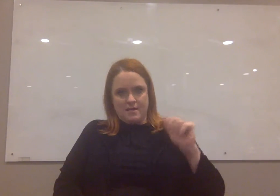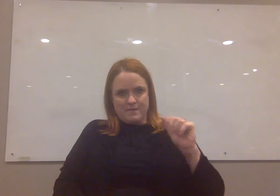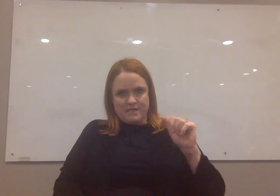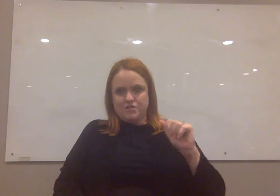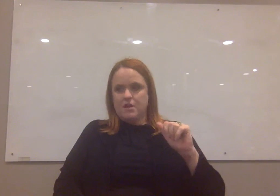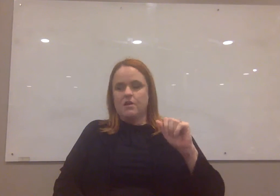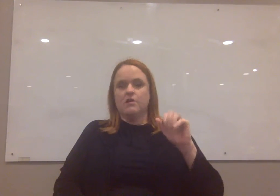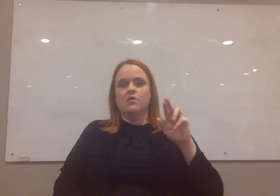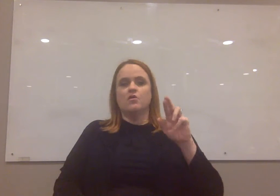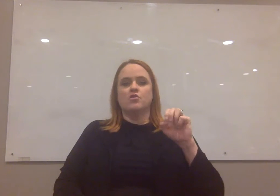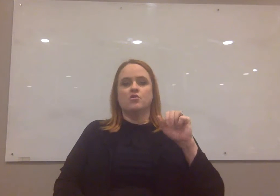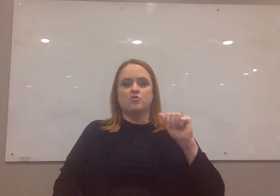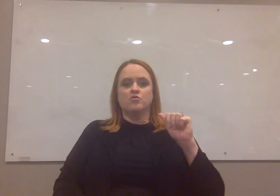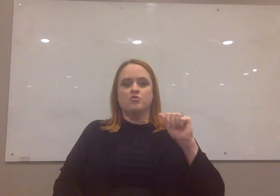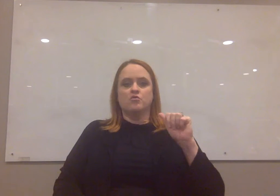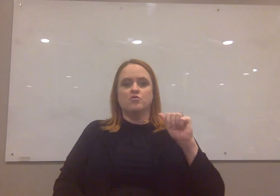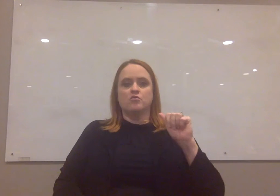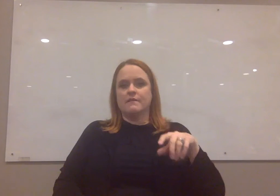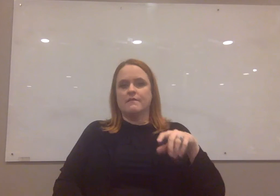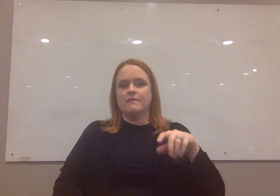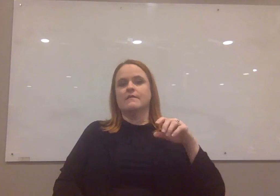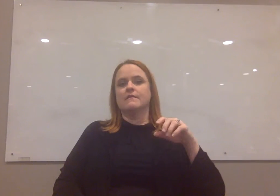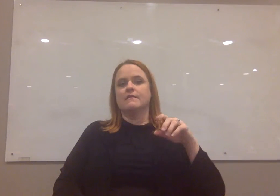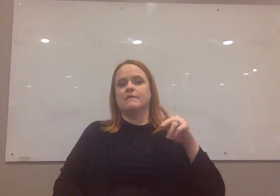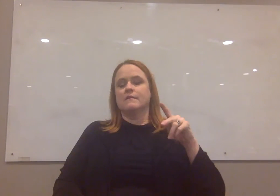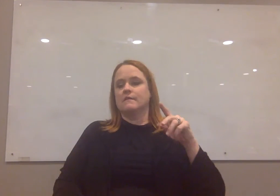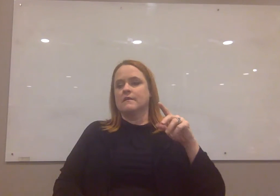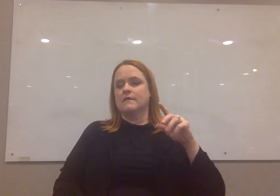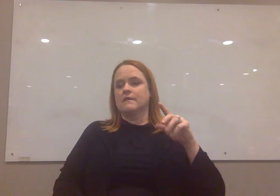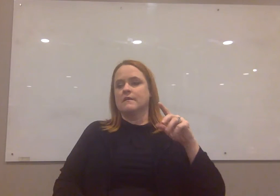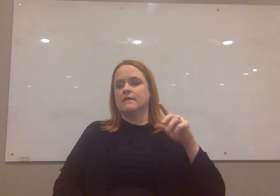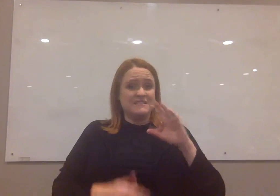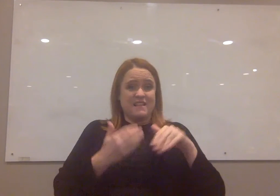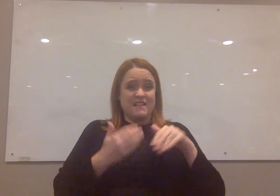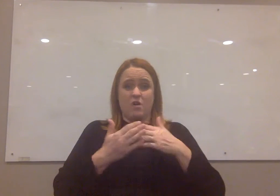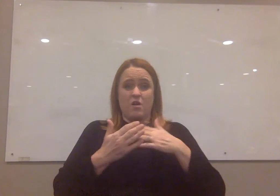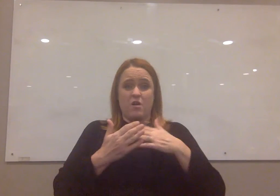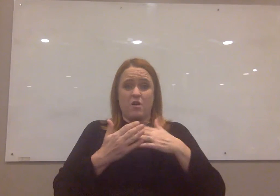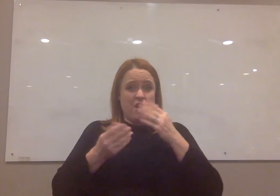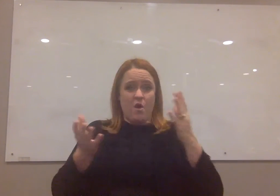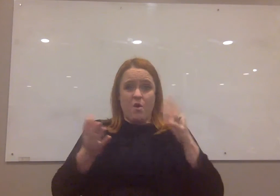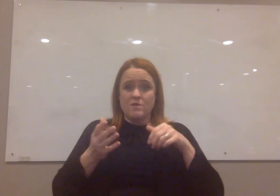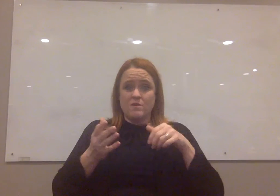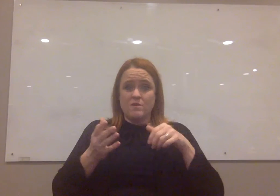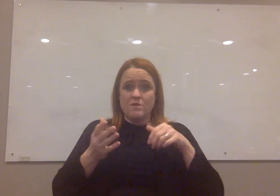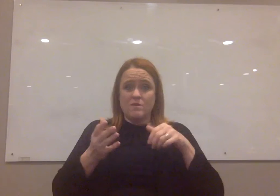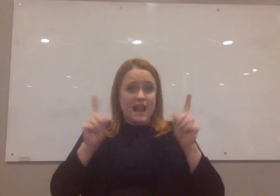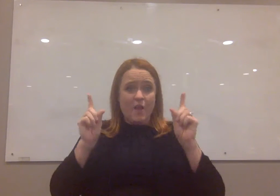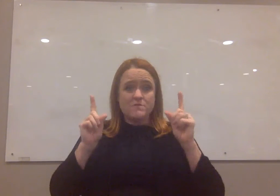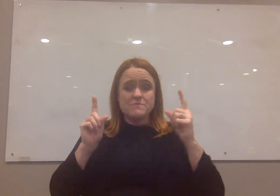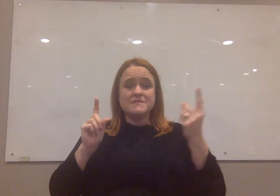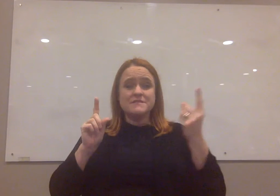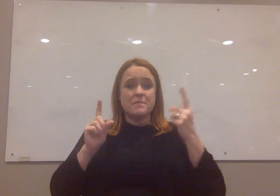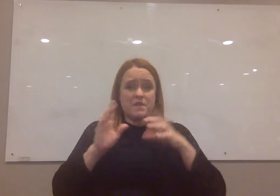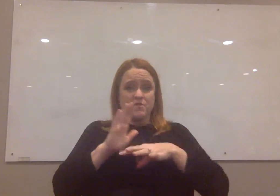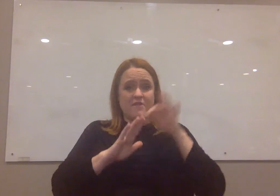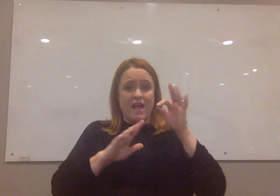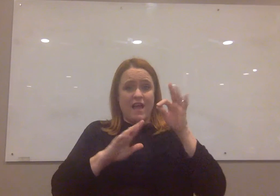notes. Does anyone have any announcements or anything else that they found during their reading?